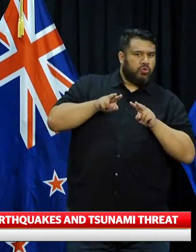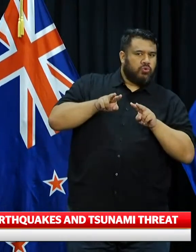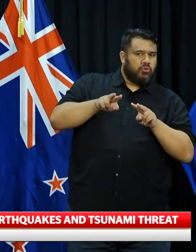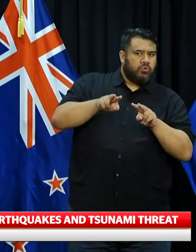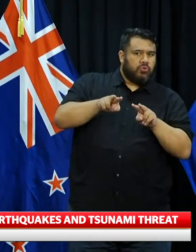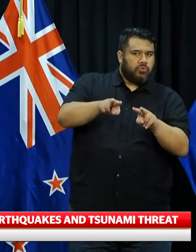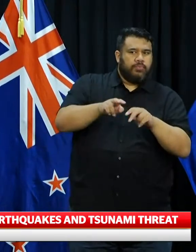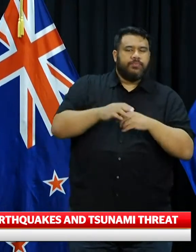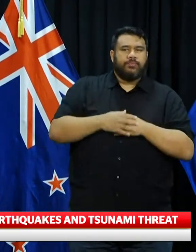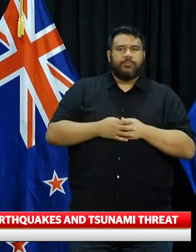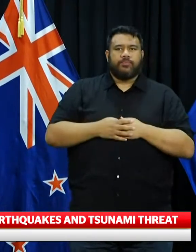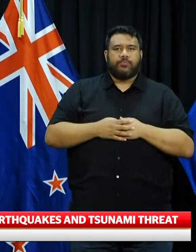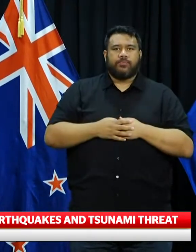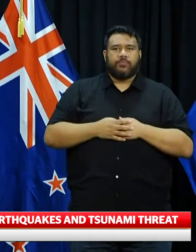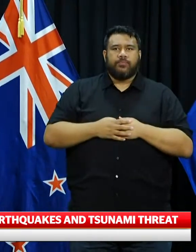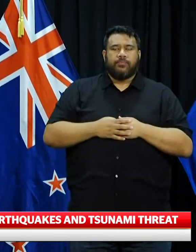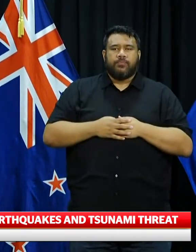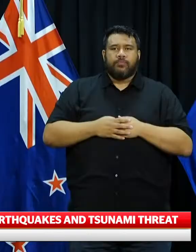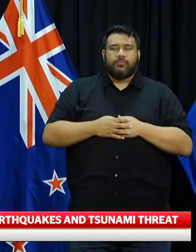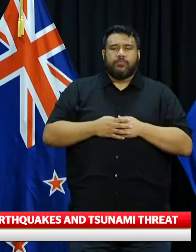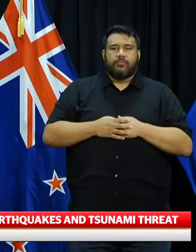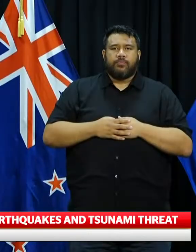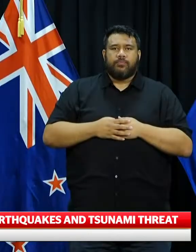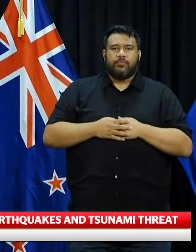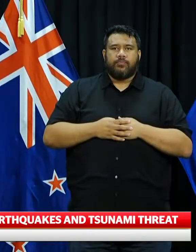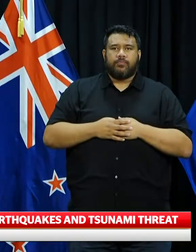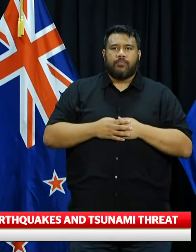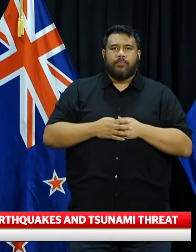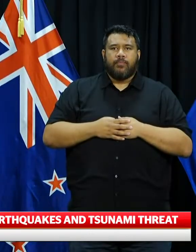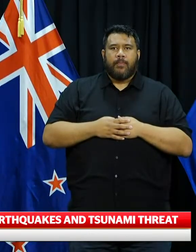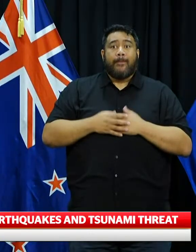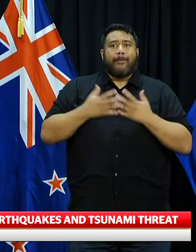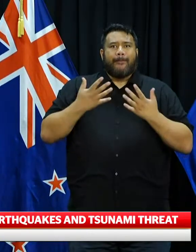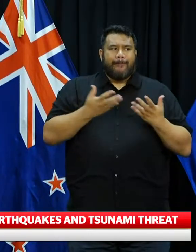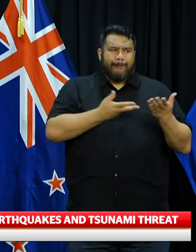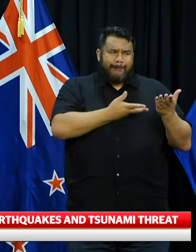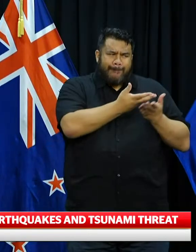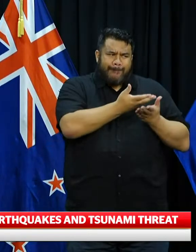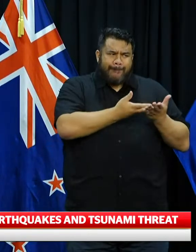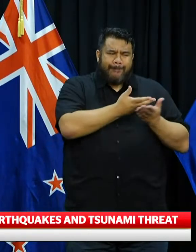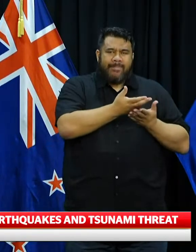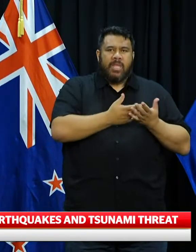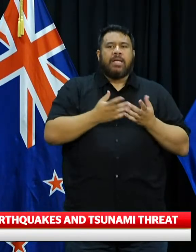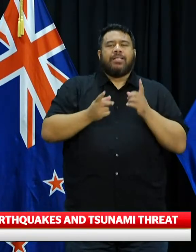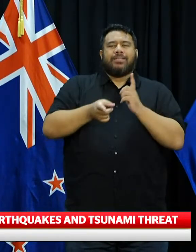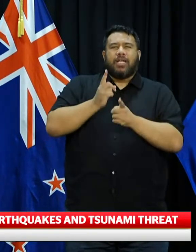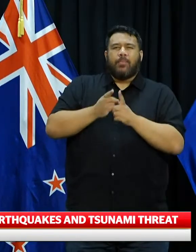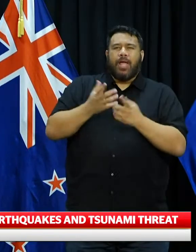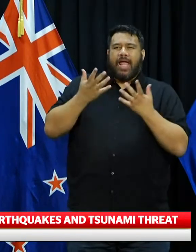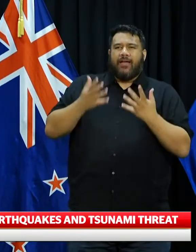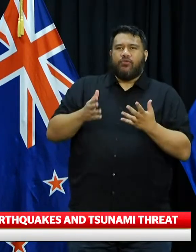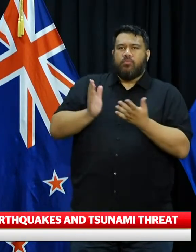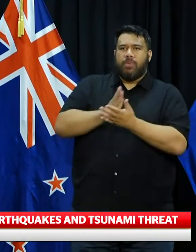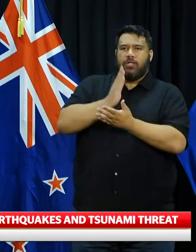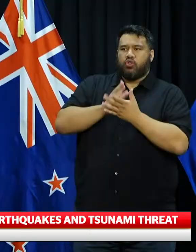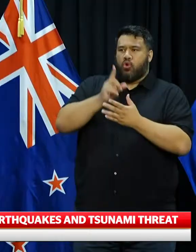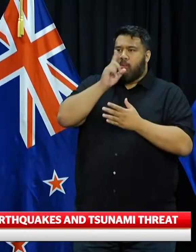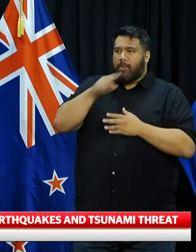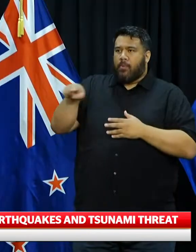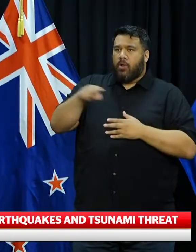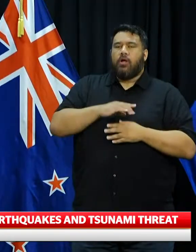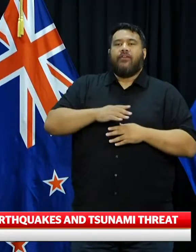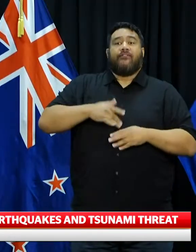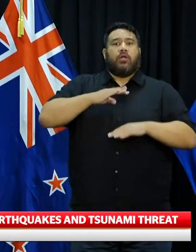Information has been provided on the basis sometimes of having to strike a balance, wanting to provide certainty